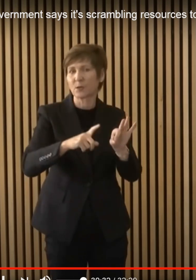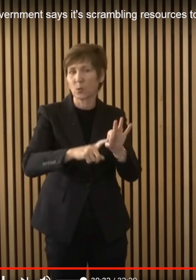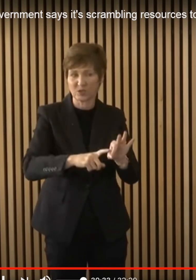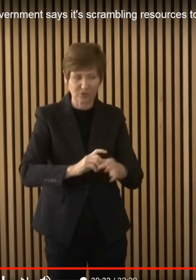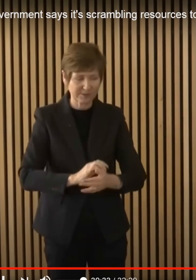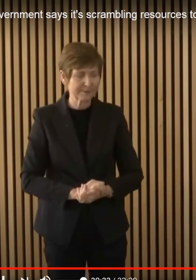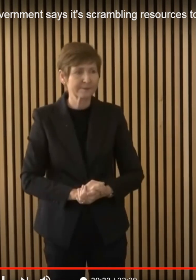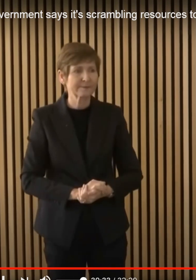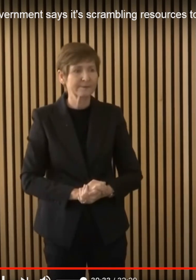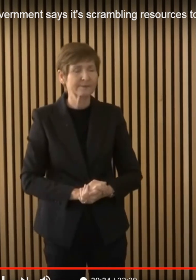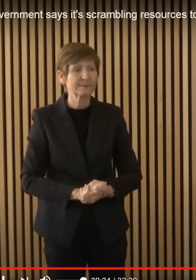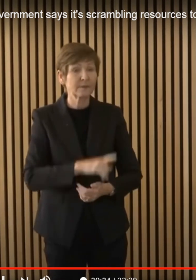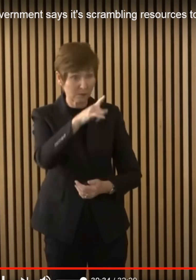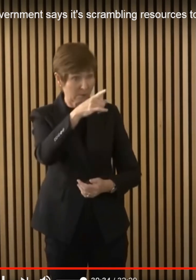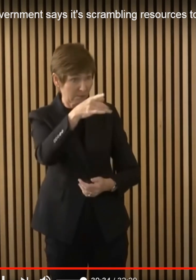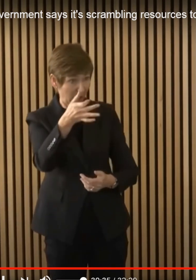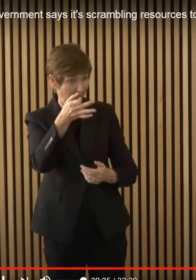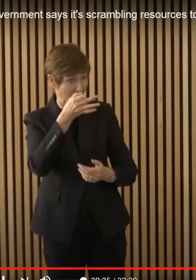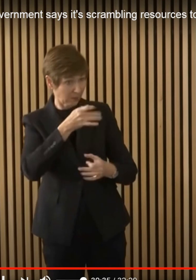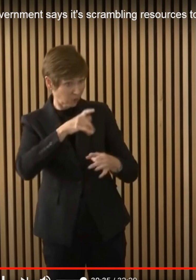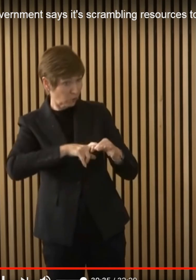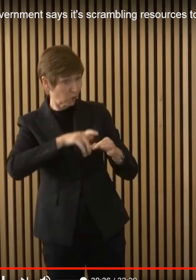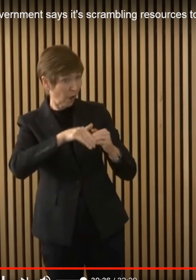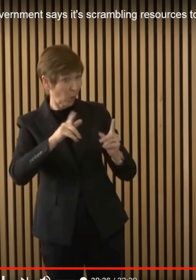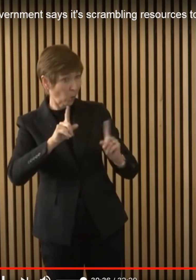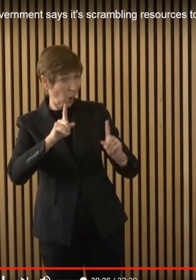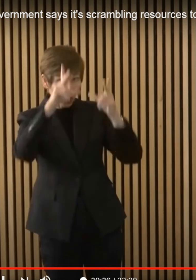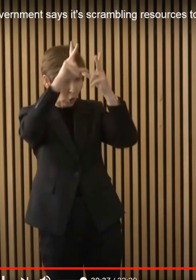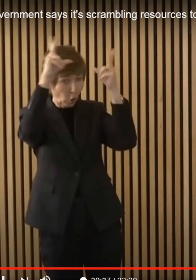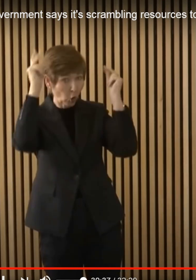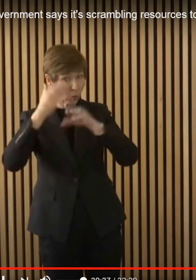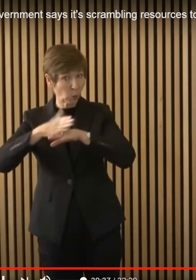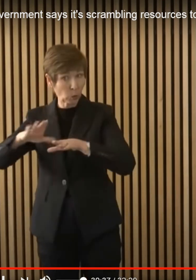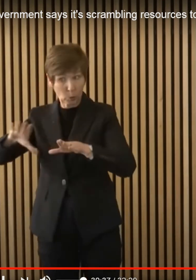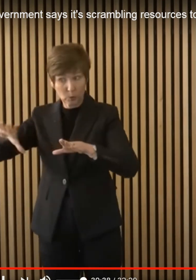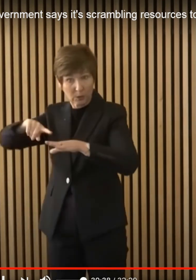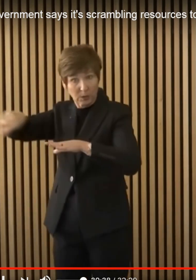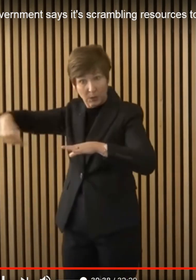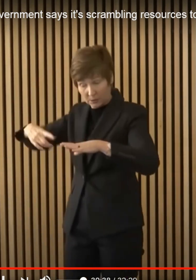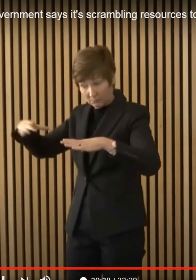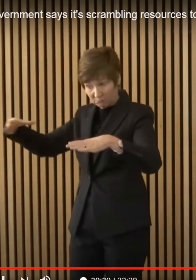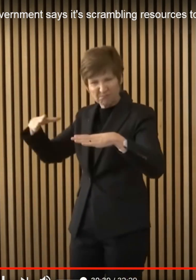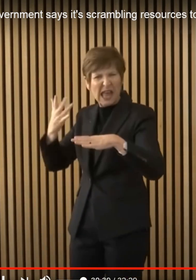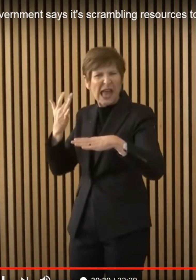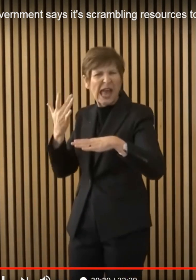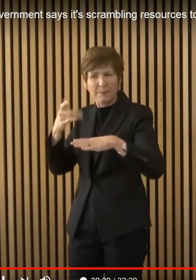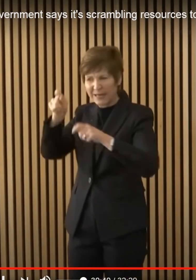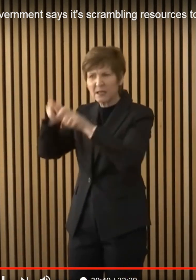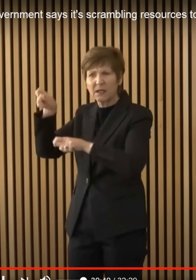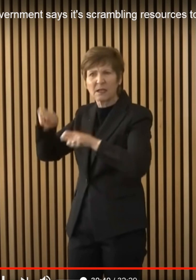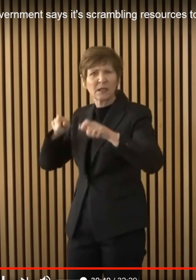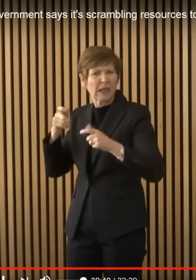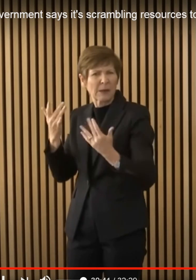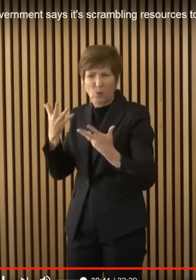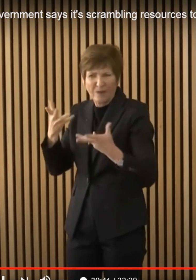So your questions about the nurses coming from? Yeah, so just how many there'll be, where they'll